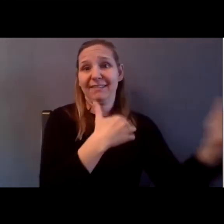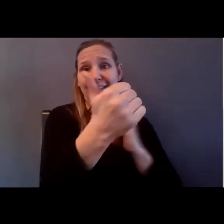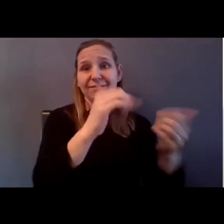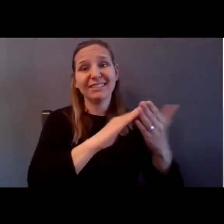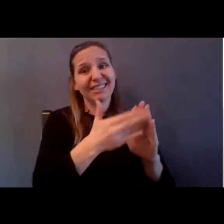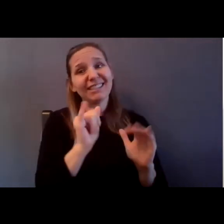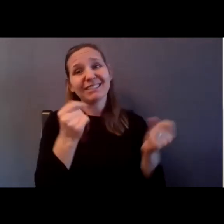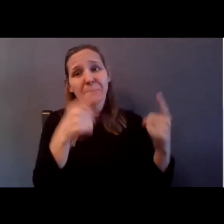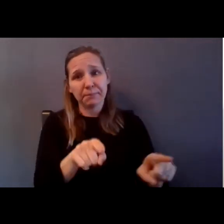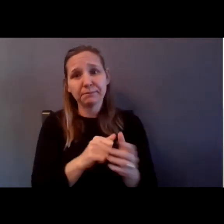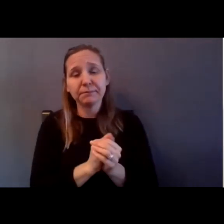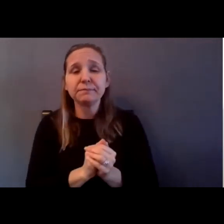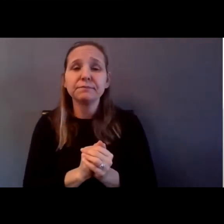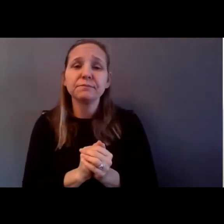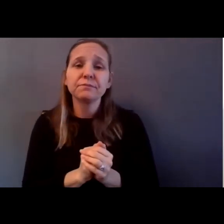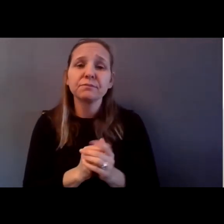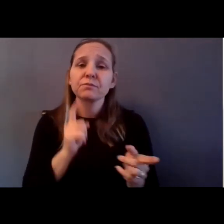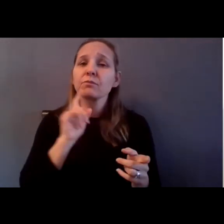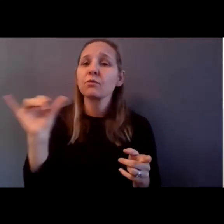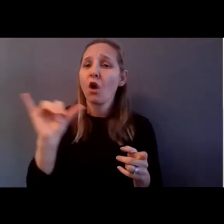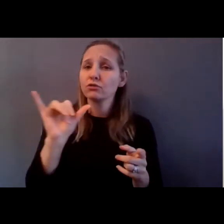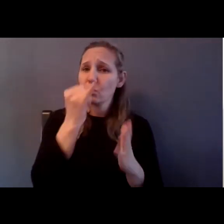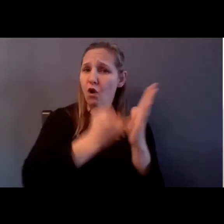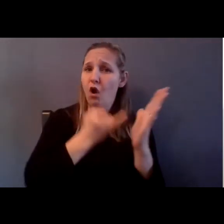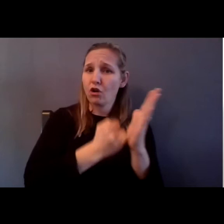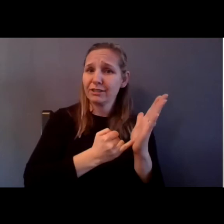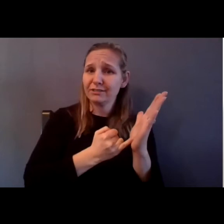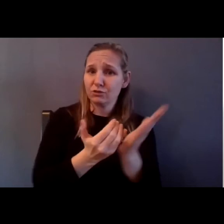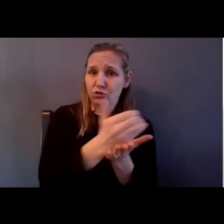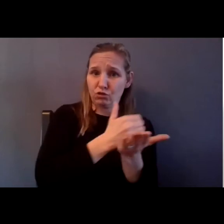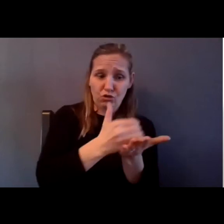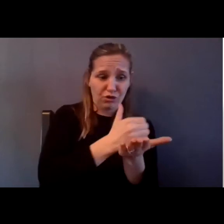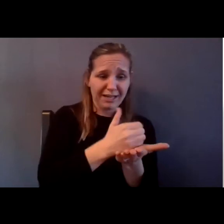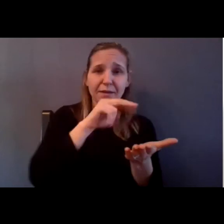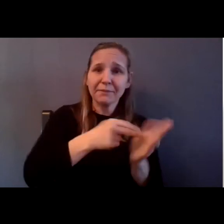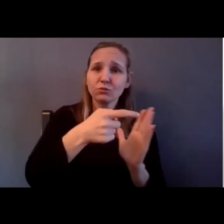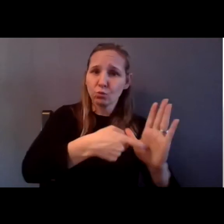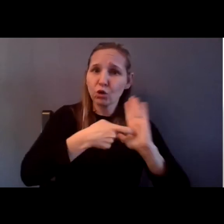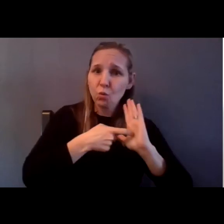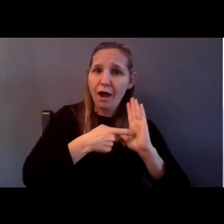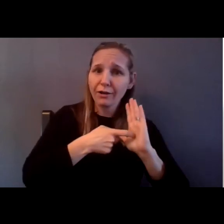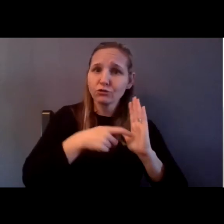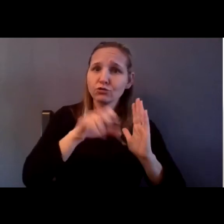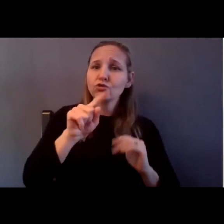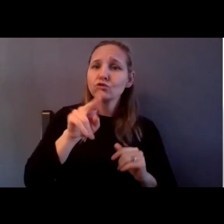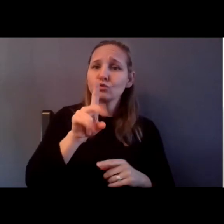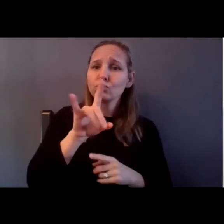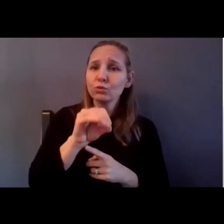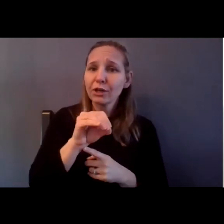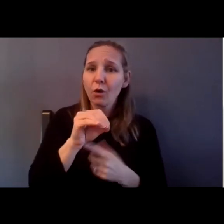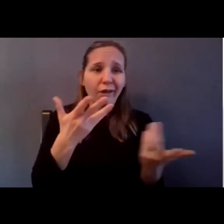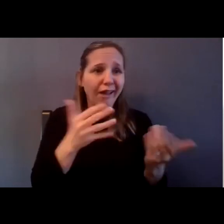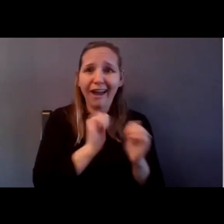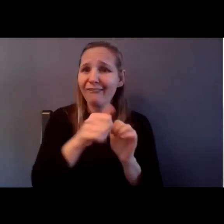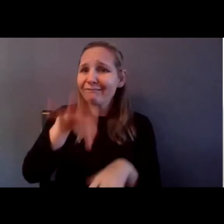that, an artist's very livelihood often requires dedicated studio space, which is also made vulnerable to speculation.